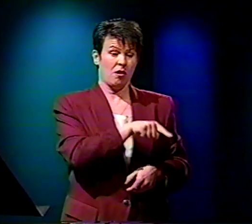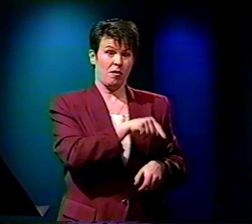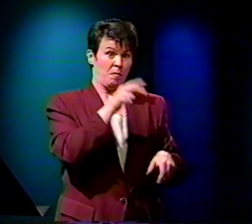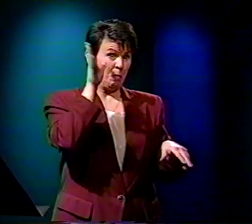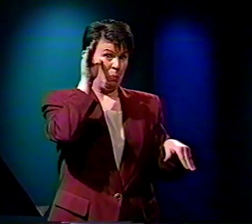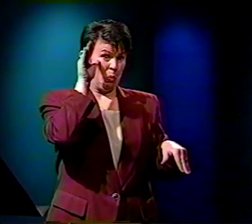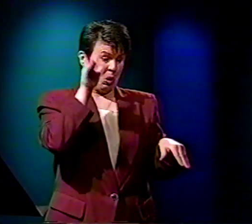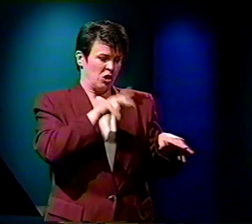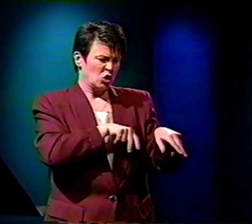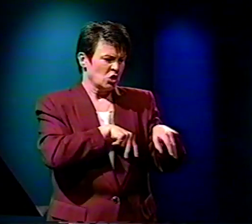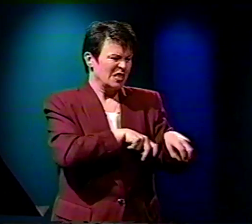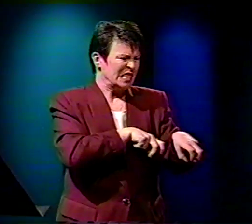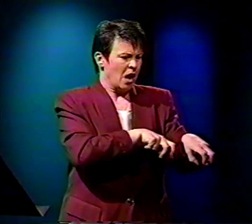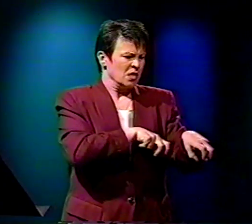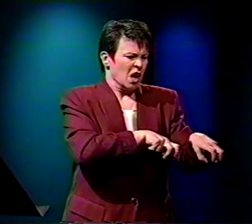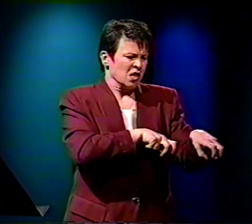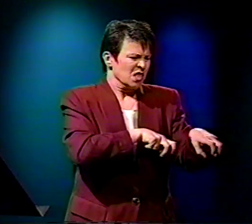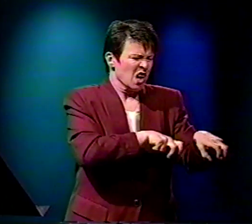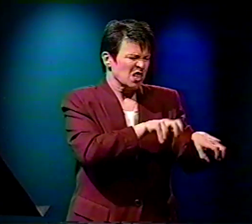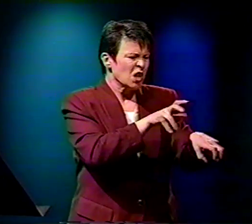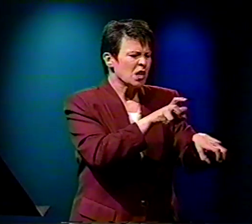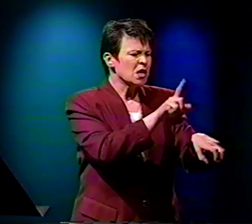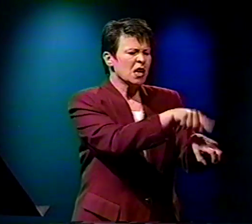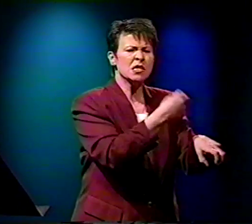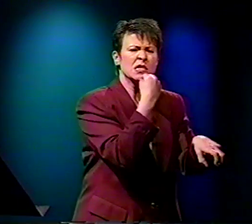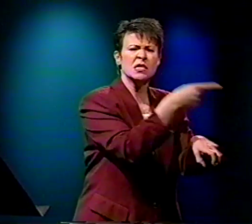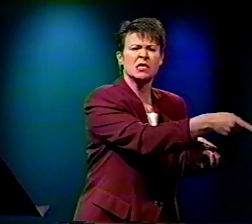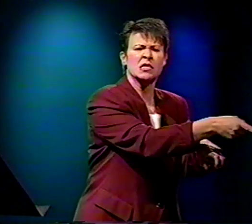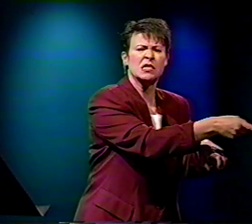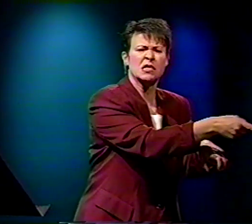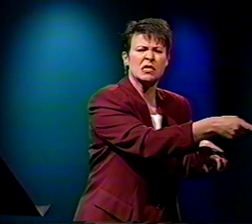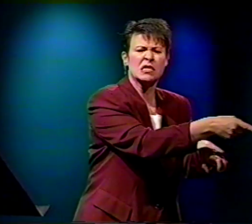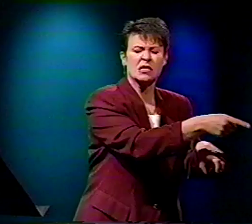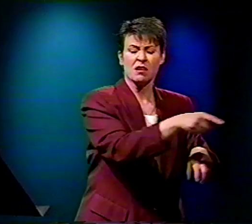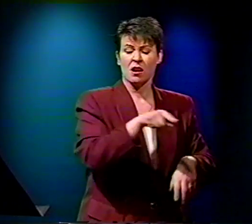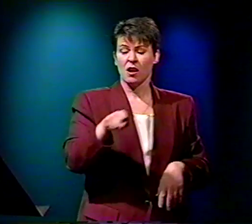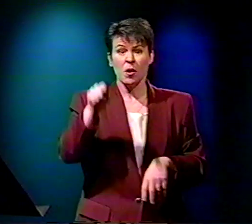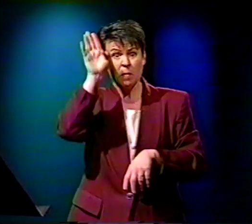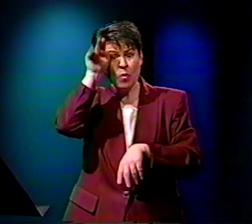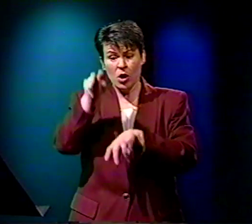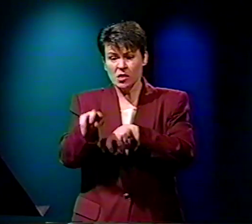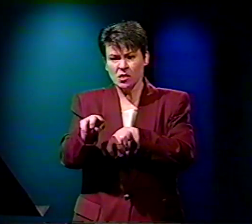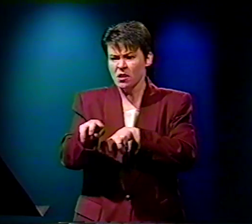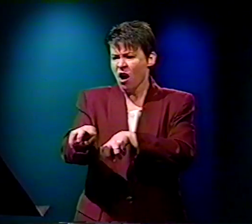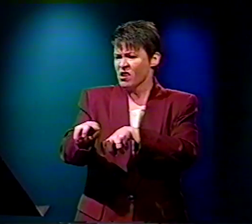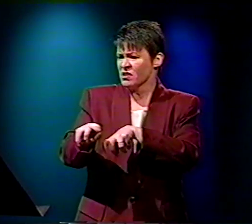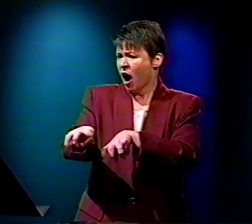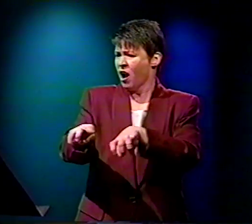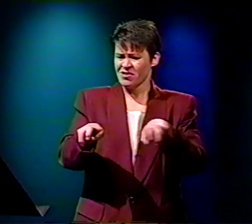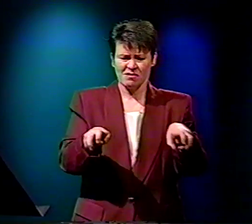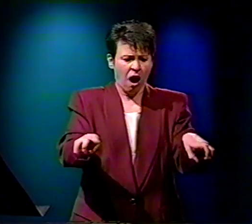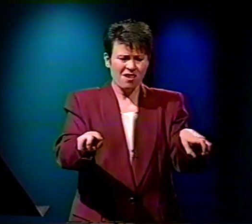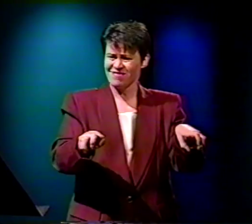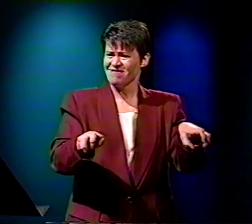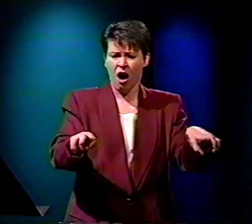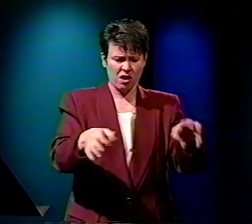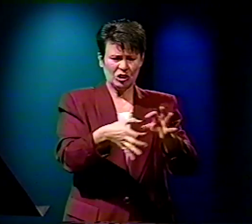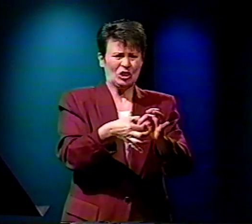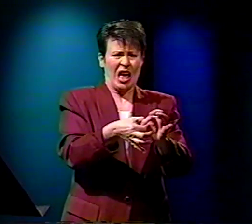hungry and wanted to eat. But as the one mule would struggle to go towards his pile of hay, he couldn't move enough to get to his hay. And the other mule